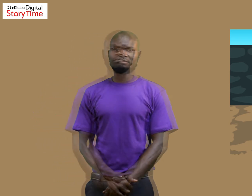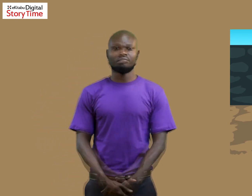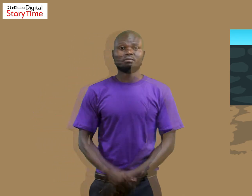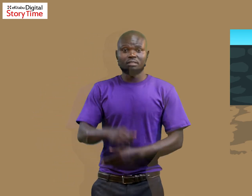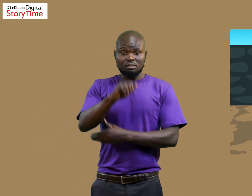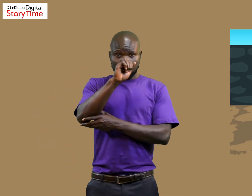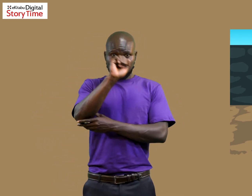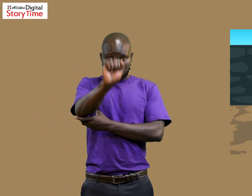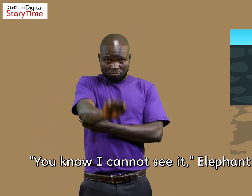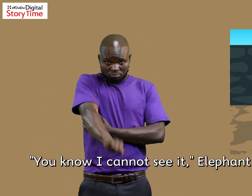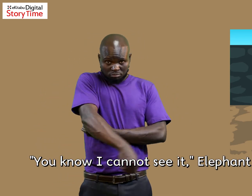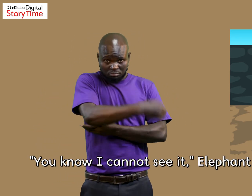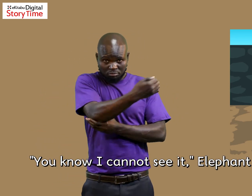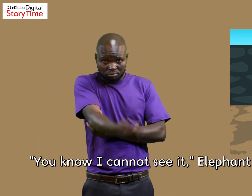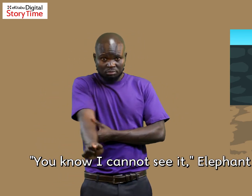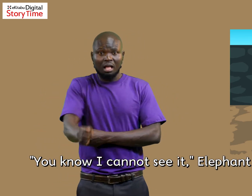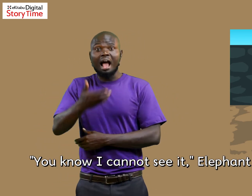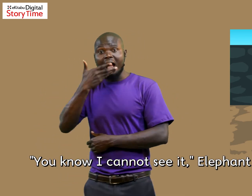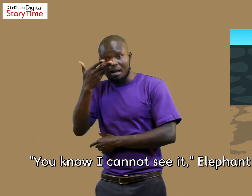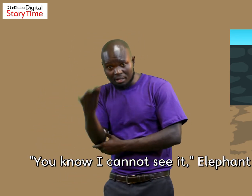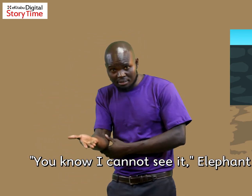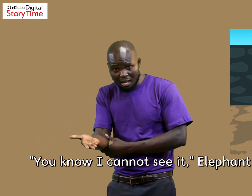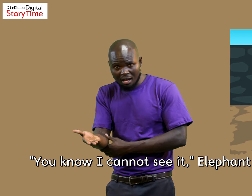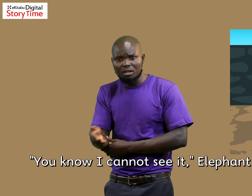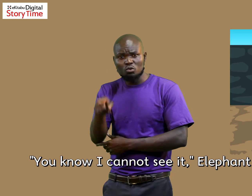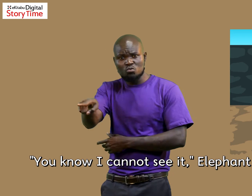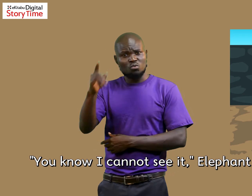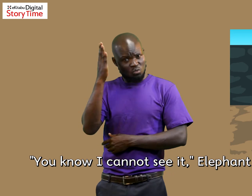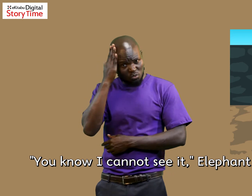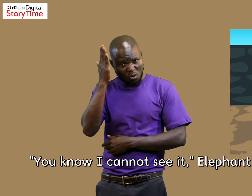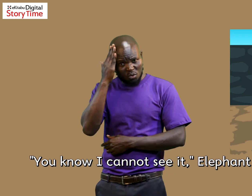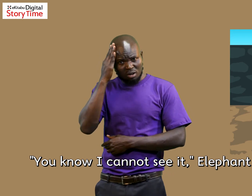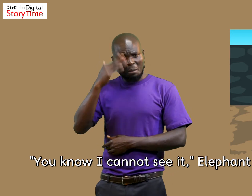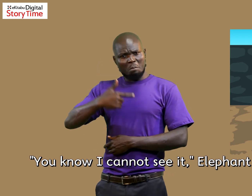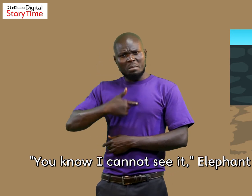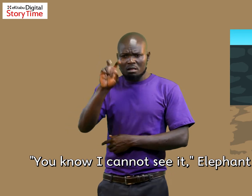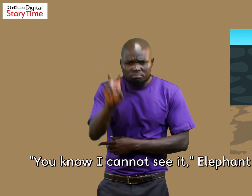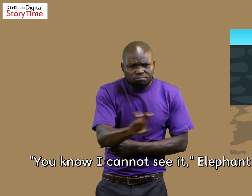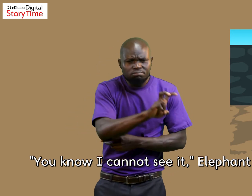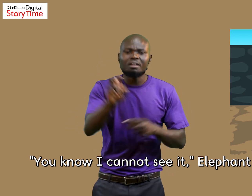"You know I cannot see it," Elephant